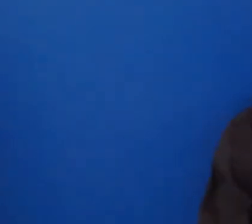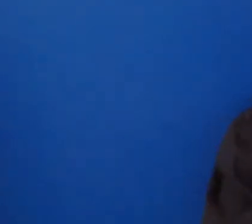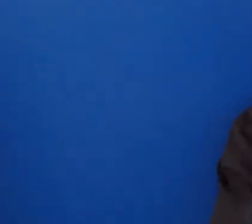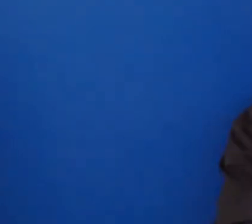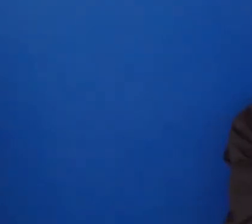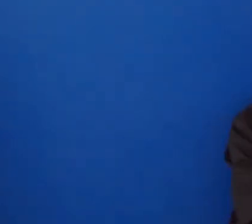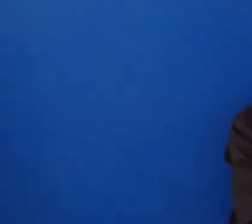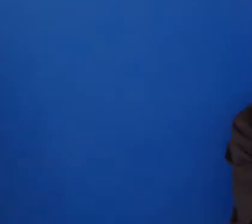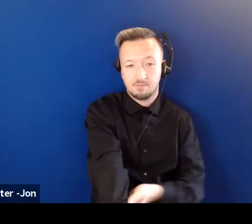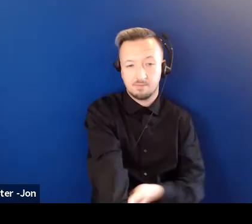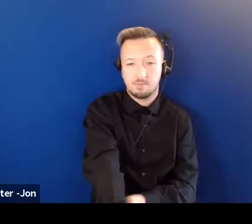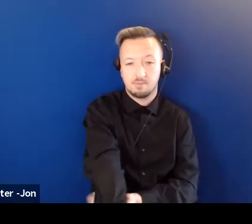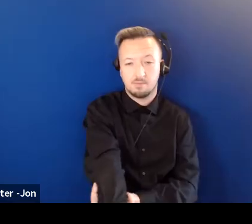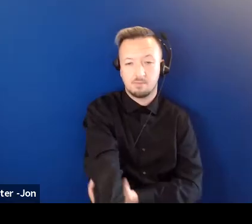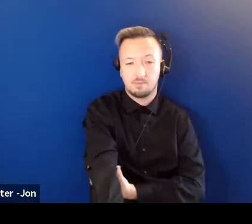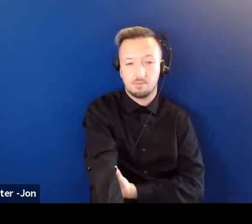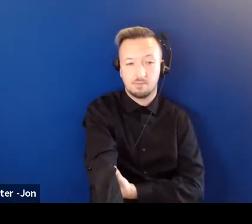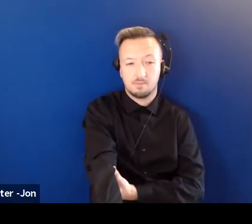I can put my camera back on.